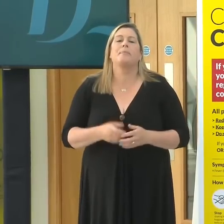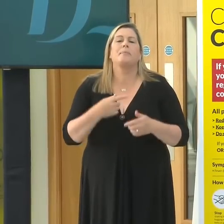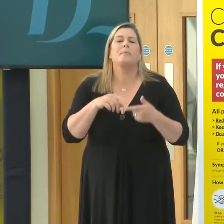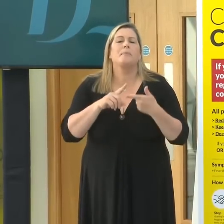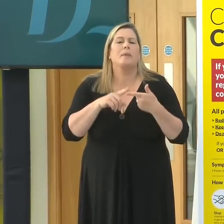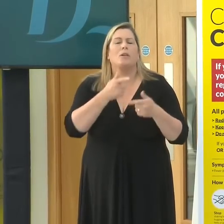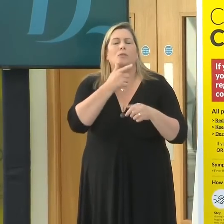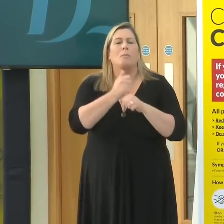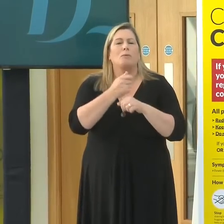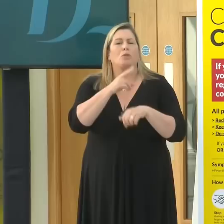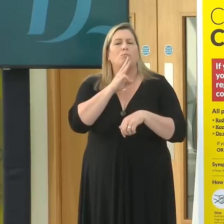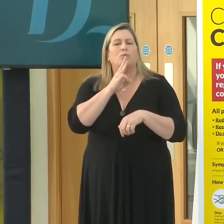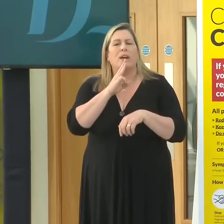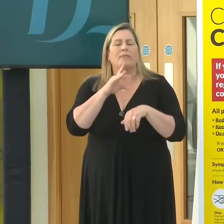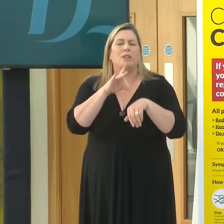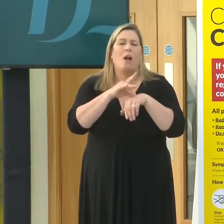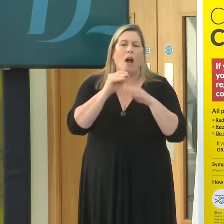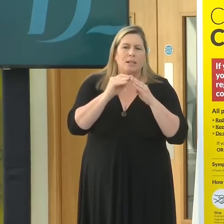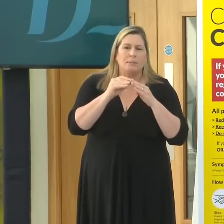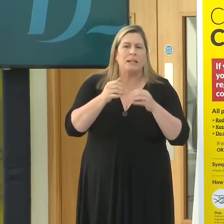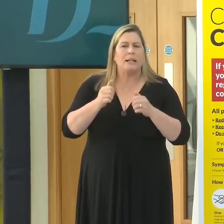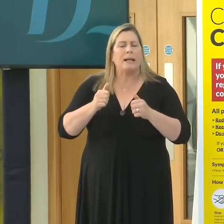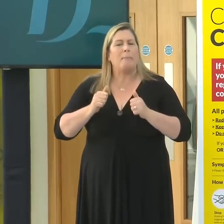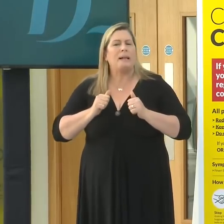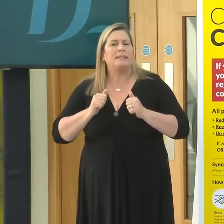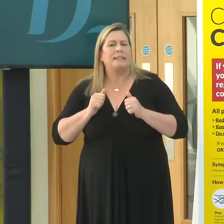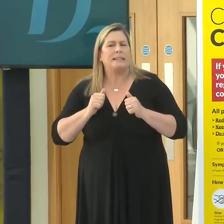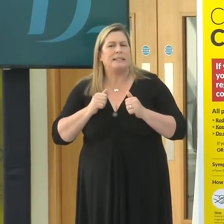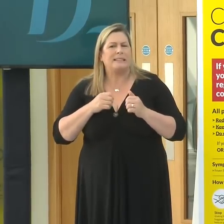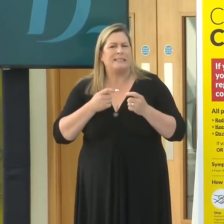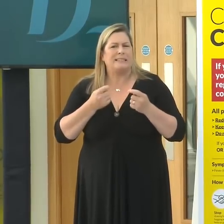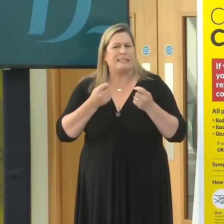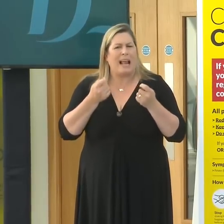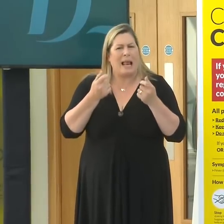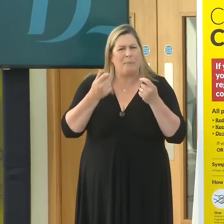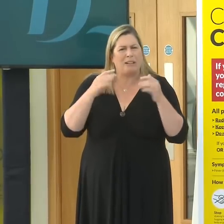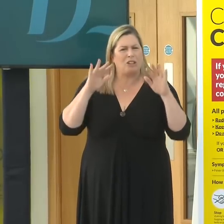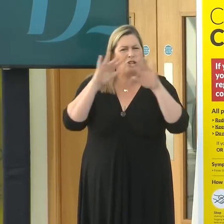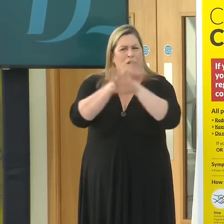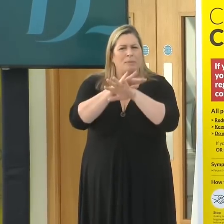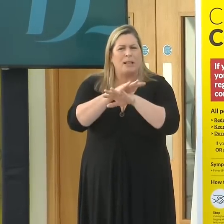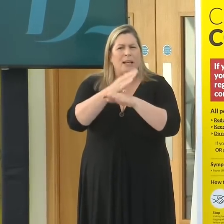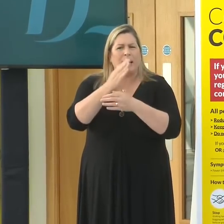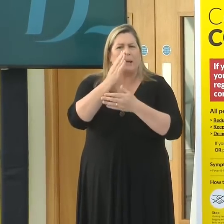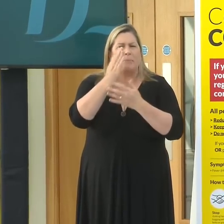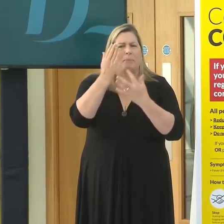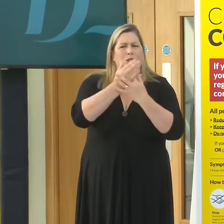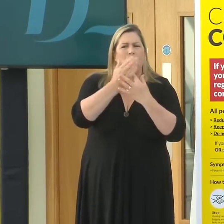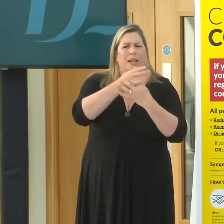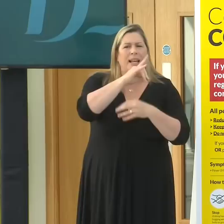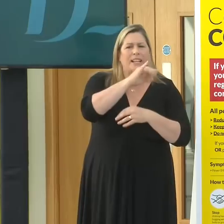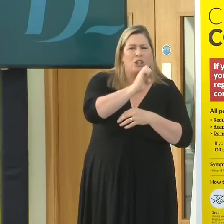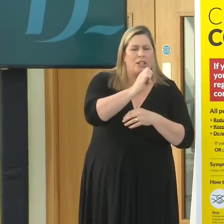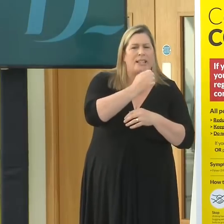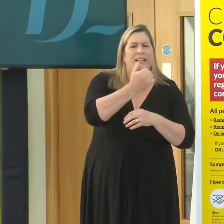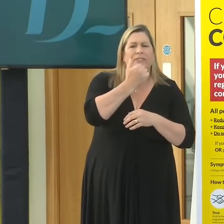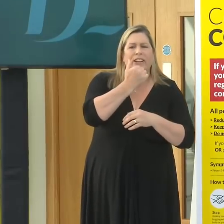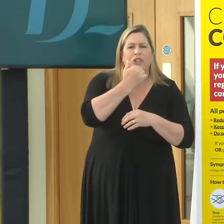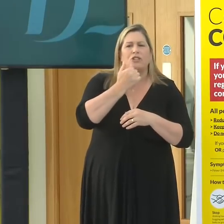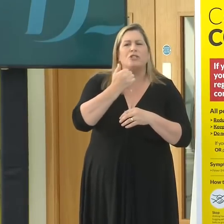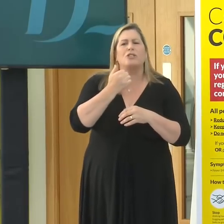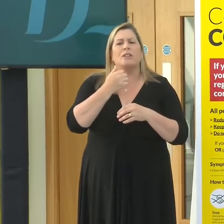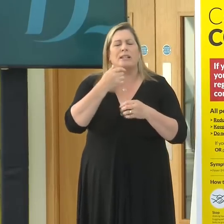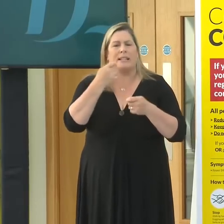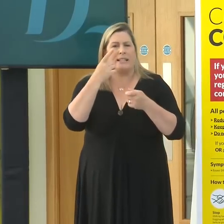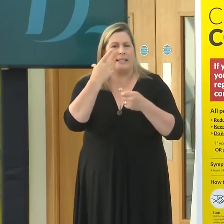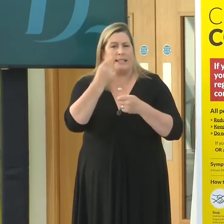private hospitals and private hospital capacity, there's a bit of a discrepancy between HSE figures of that occupancy at present since the deal came